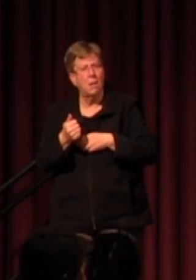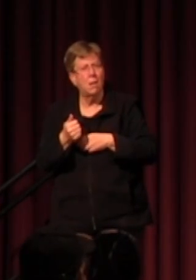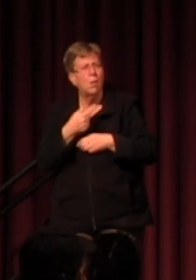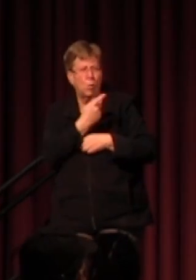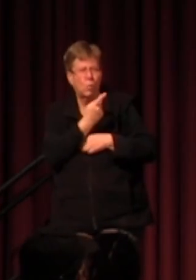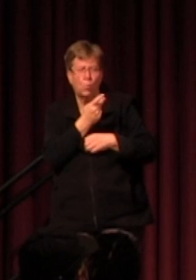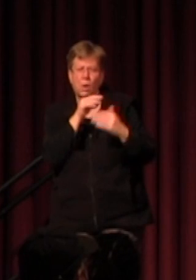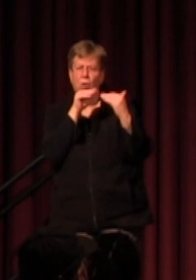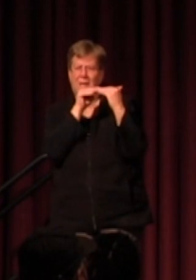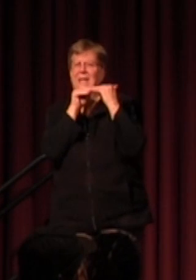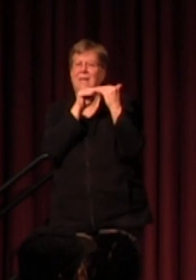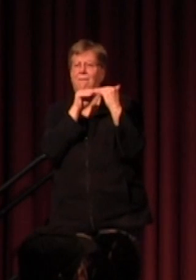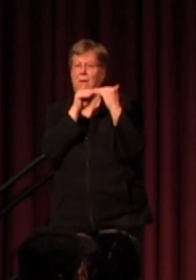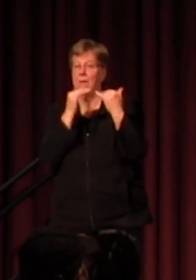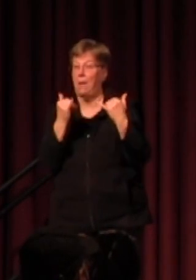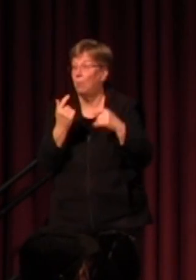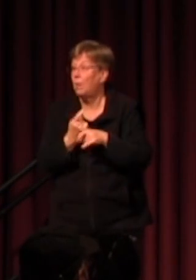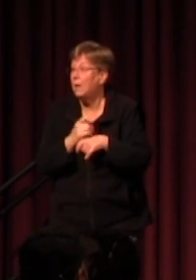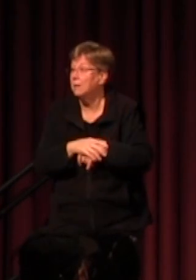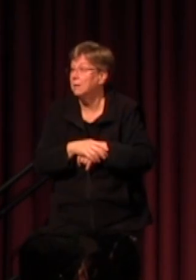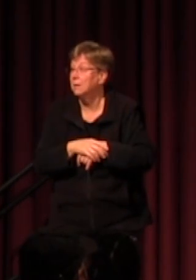right?